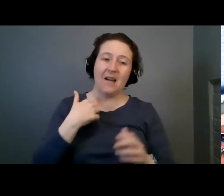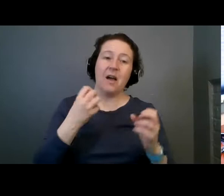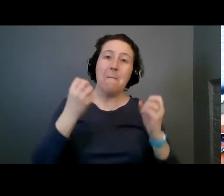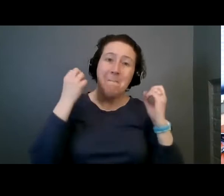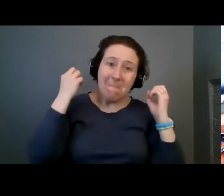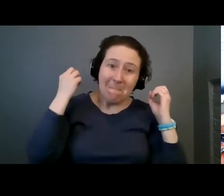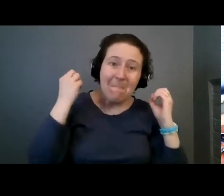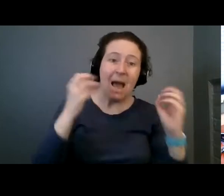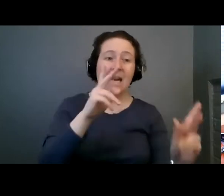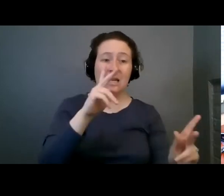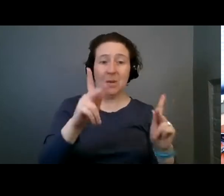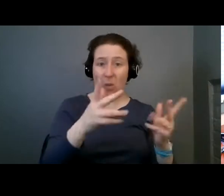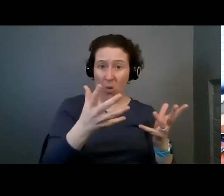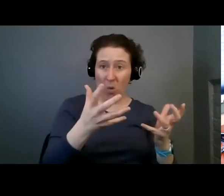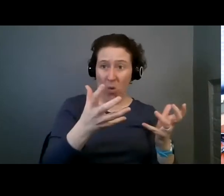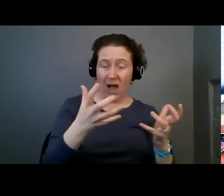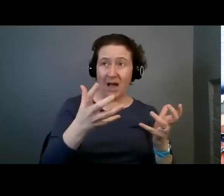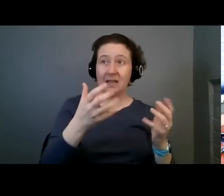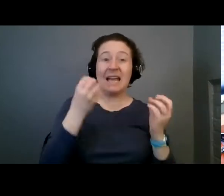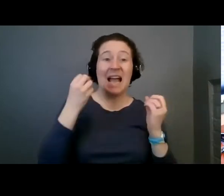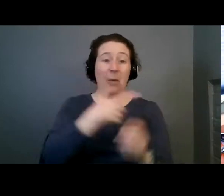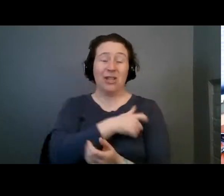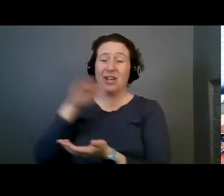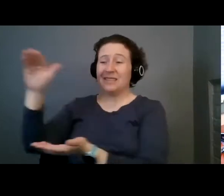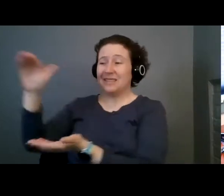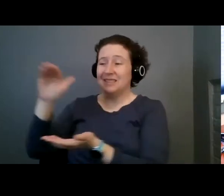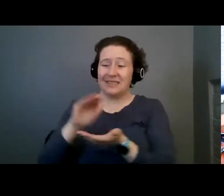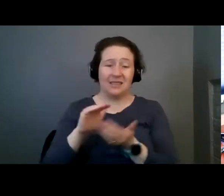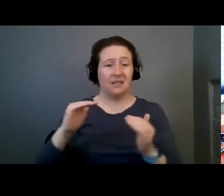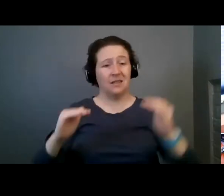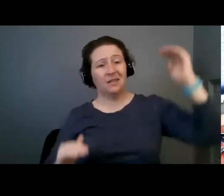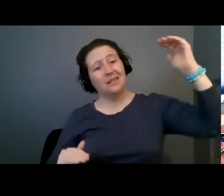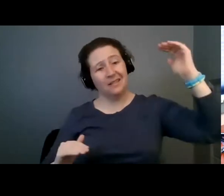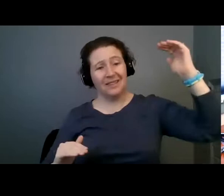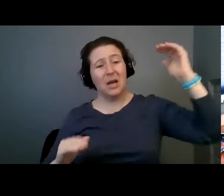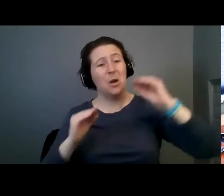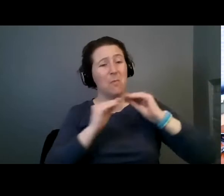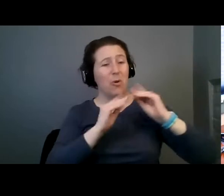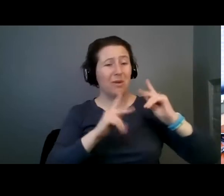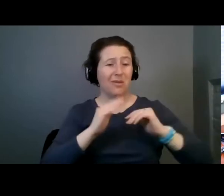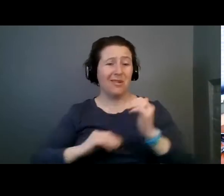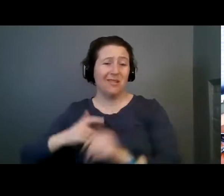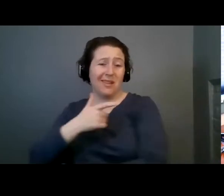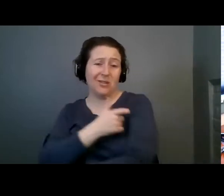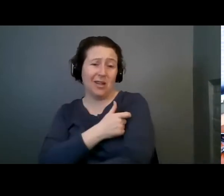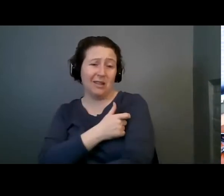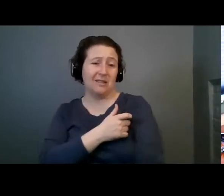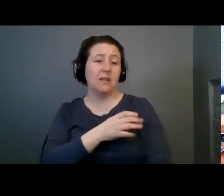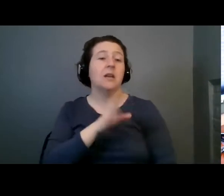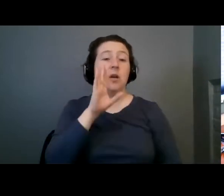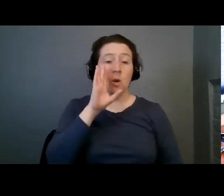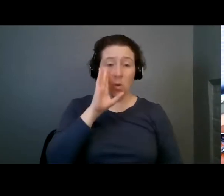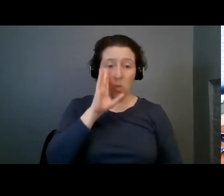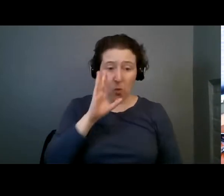of 65 and older persons who would like the vaccine. We will also be vaccinating Tier 1 priority